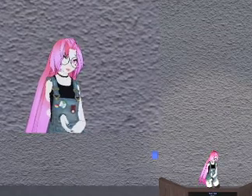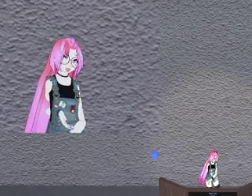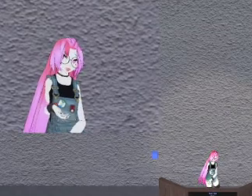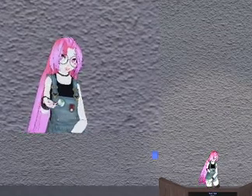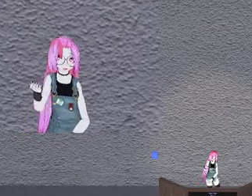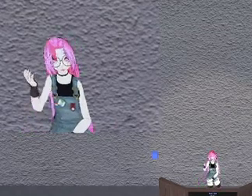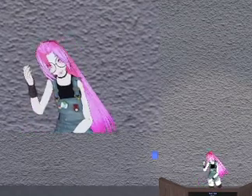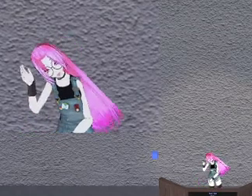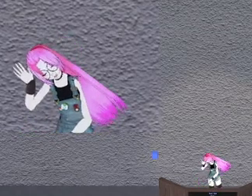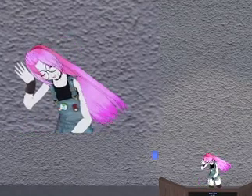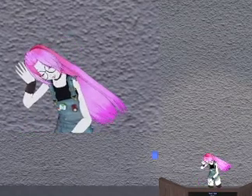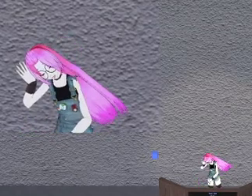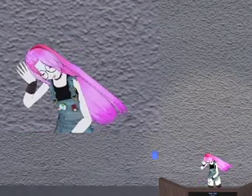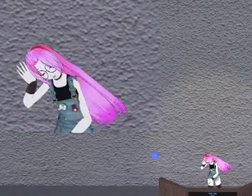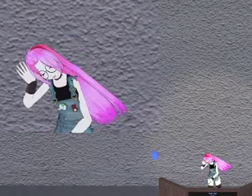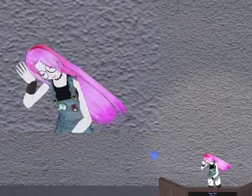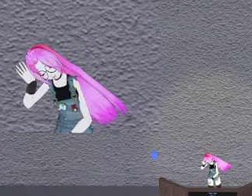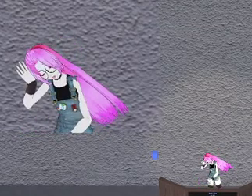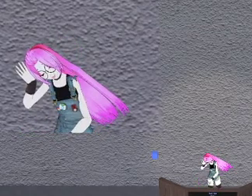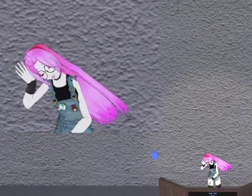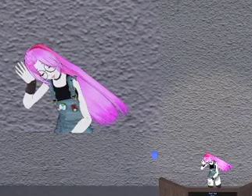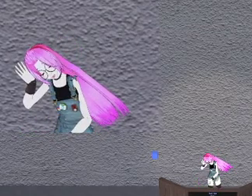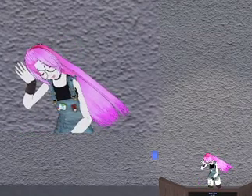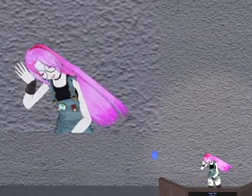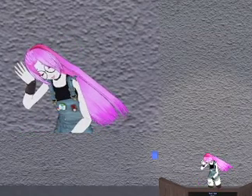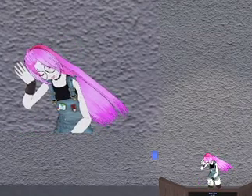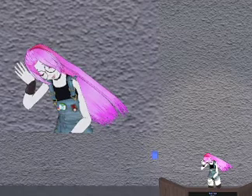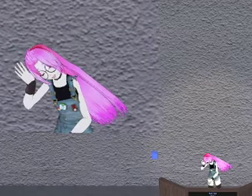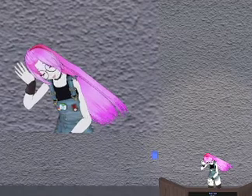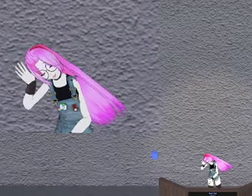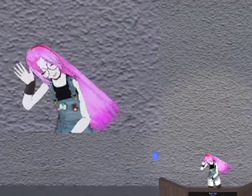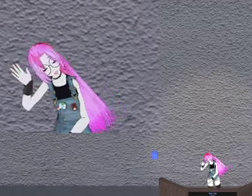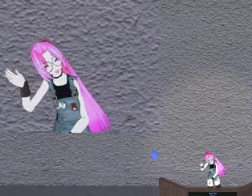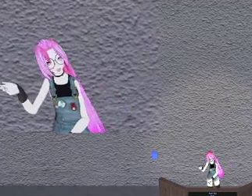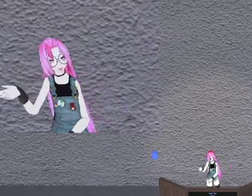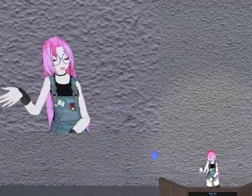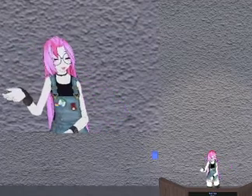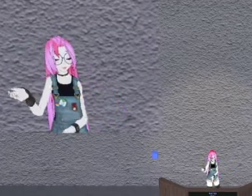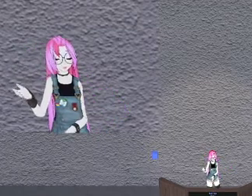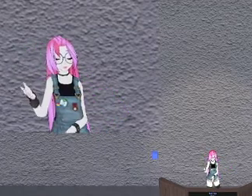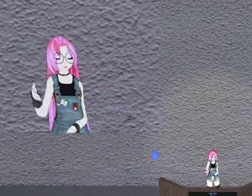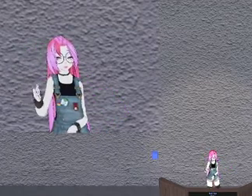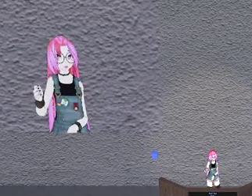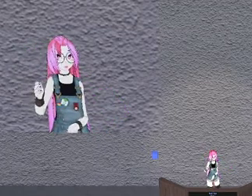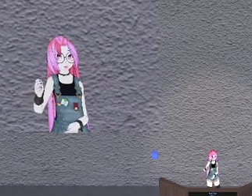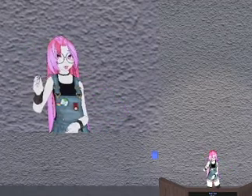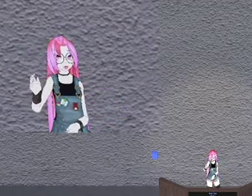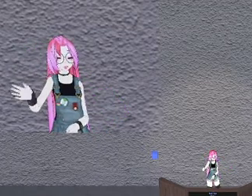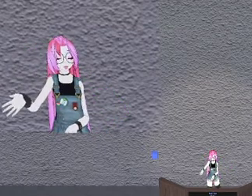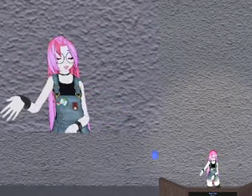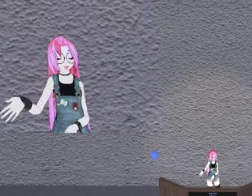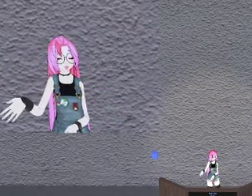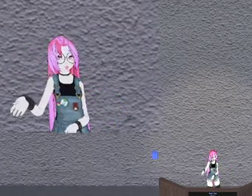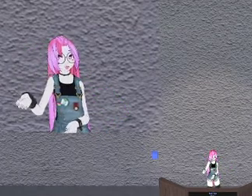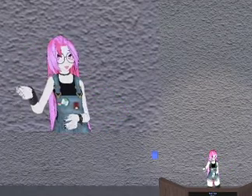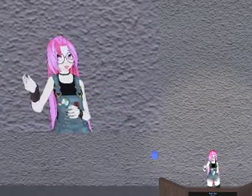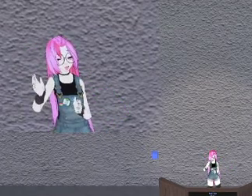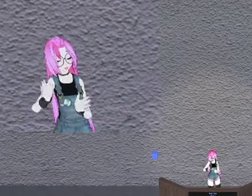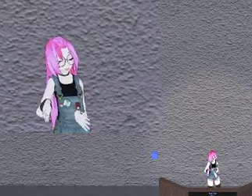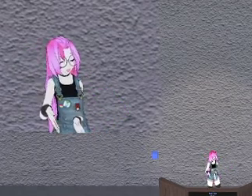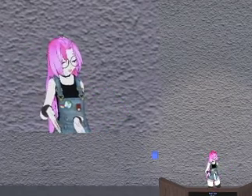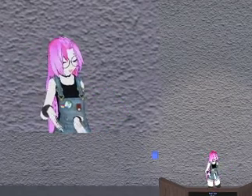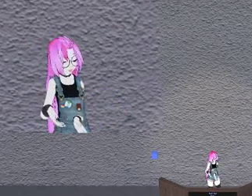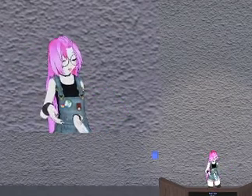translation. Like somebody asked me the other day, some weird name for something, and like when it comes to that, I would